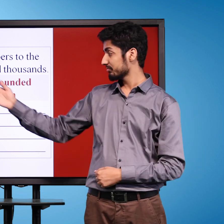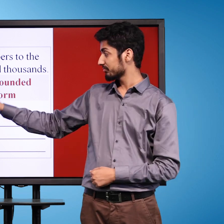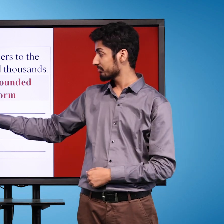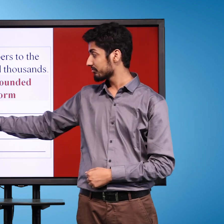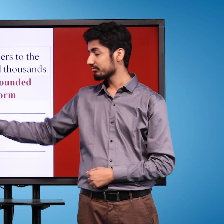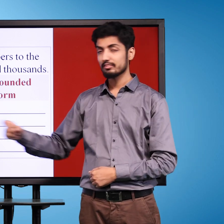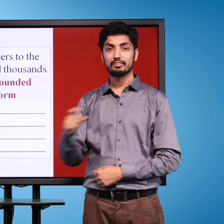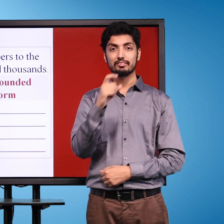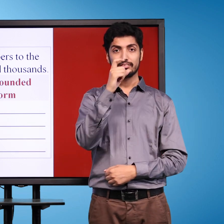Given number